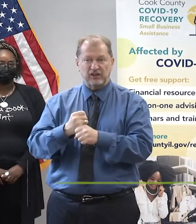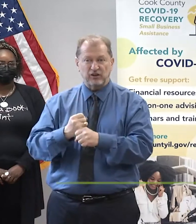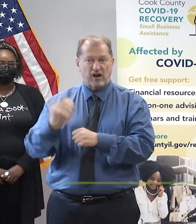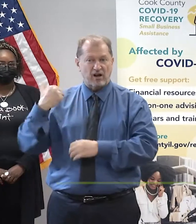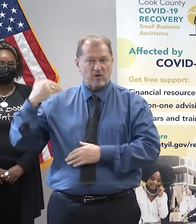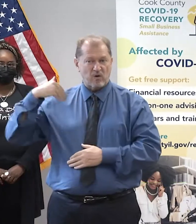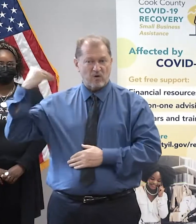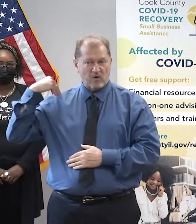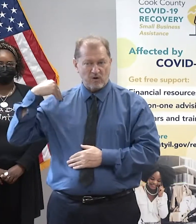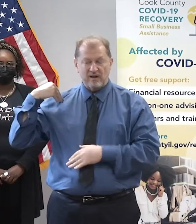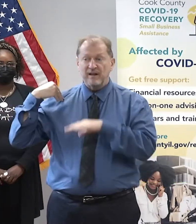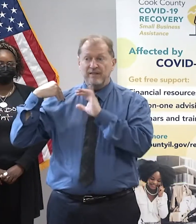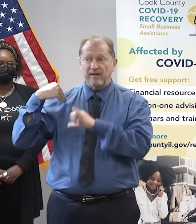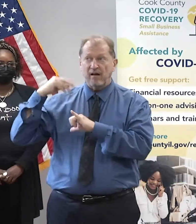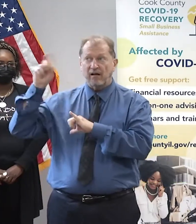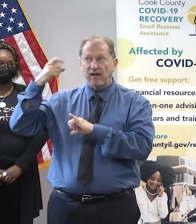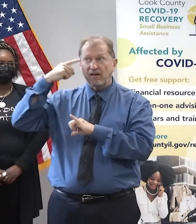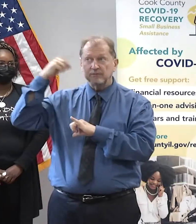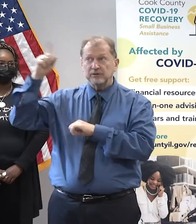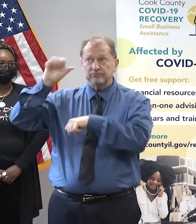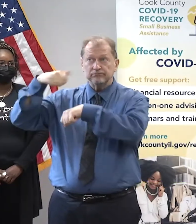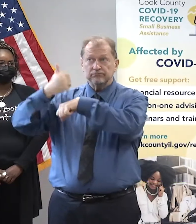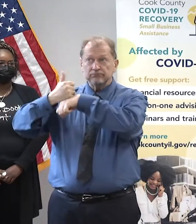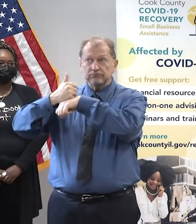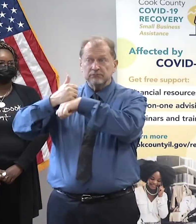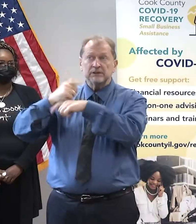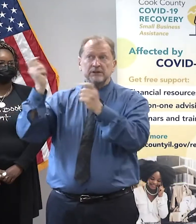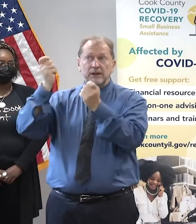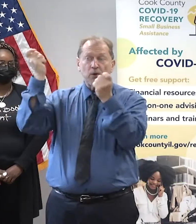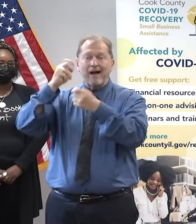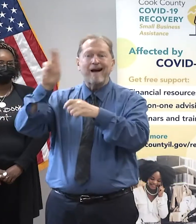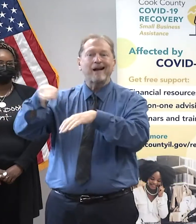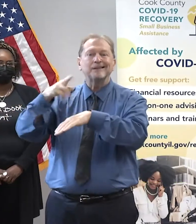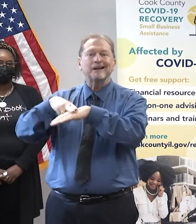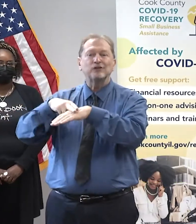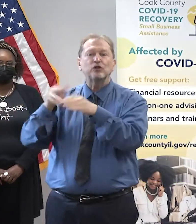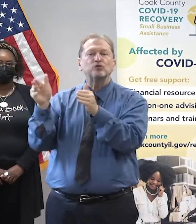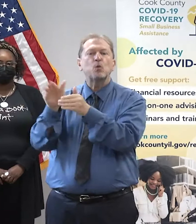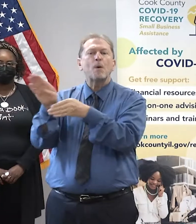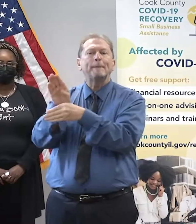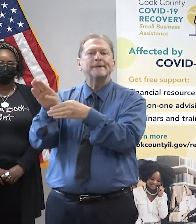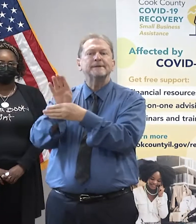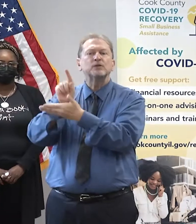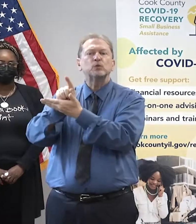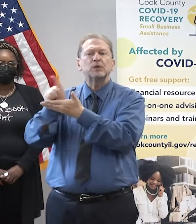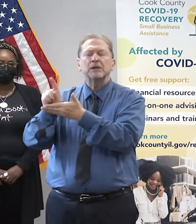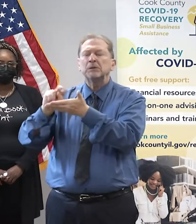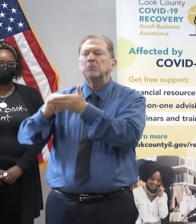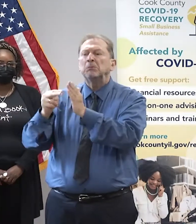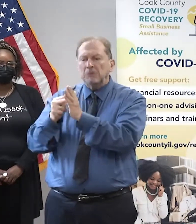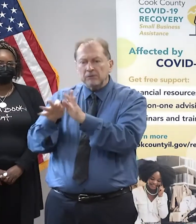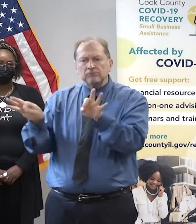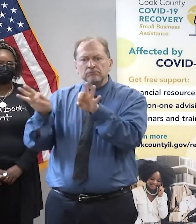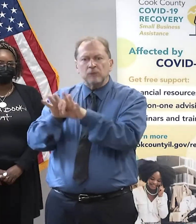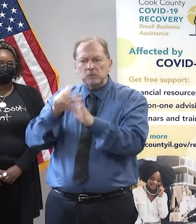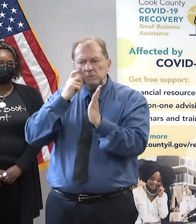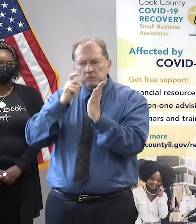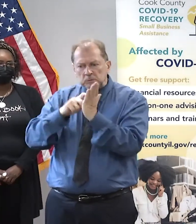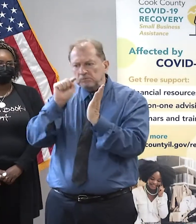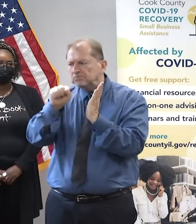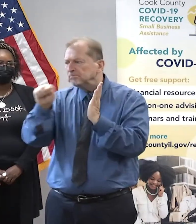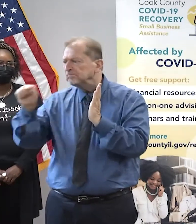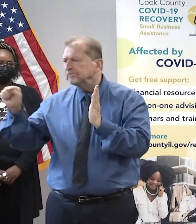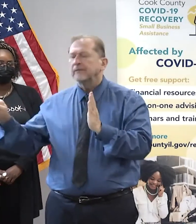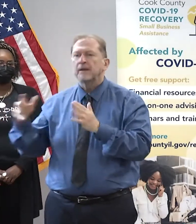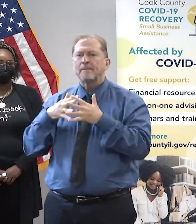Administration started celebrating National Small Business Week, recognizing the vital contributions of